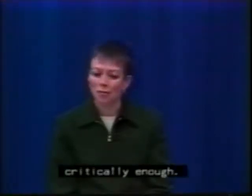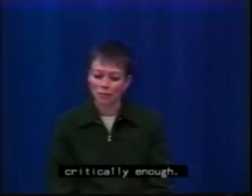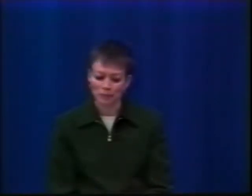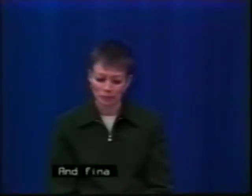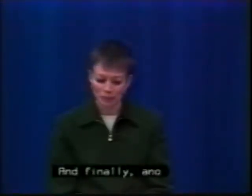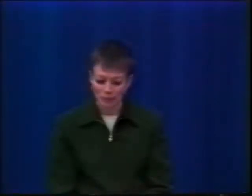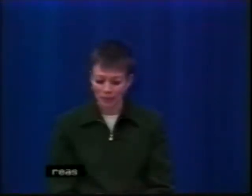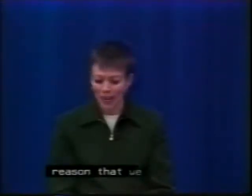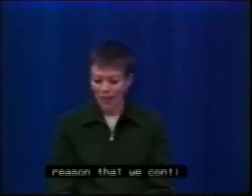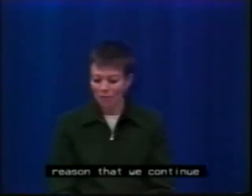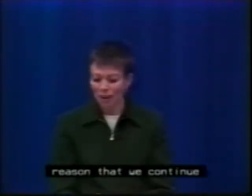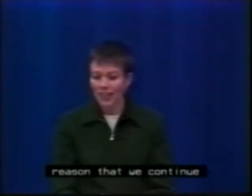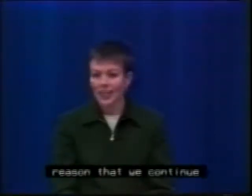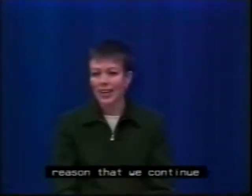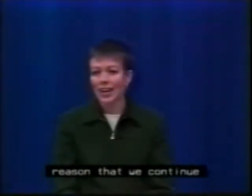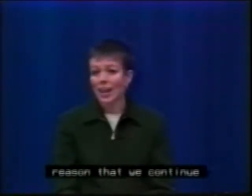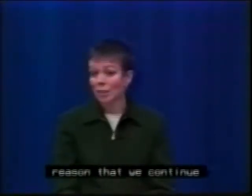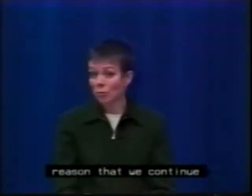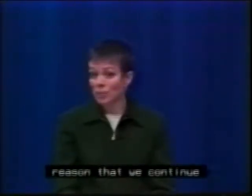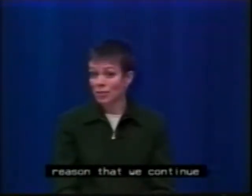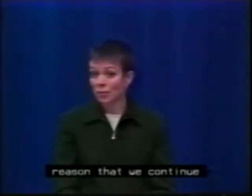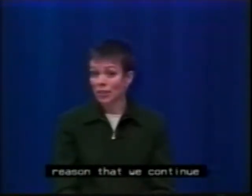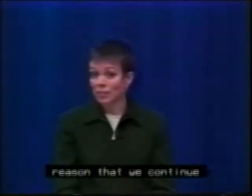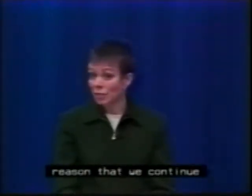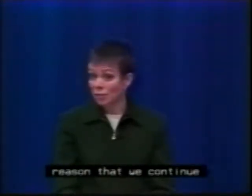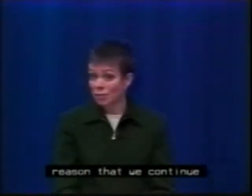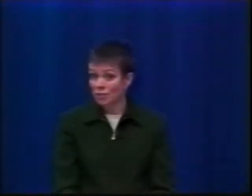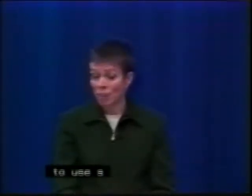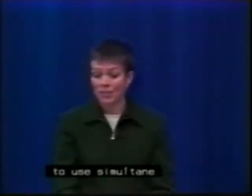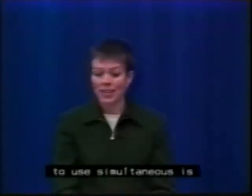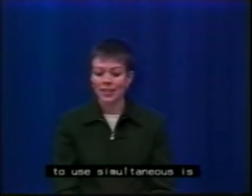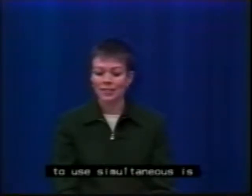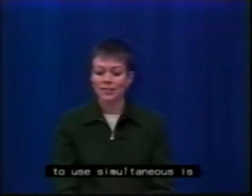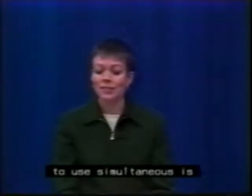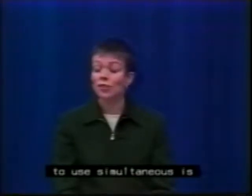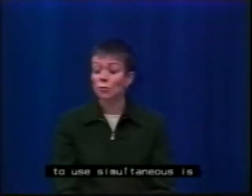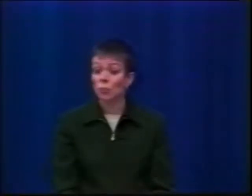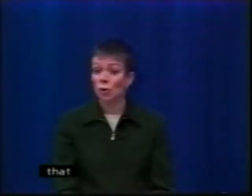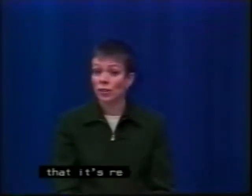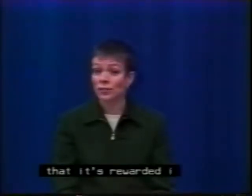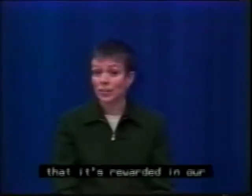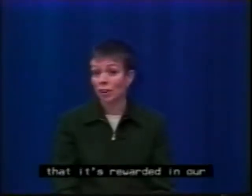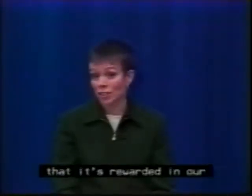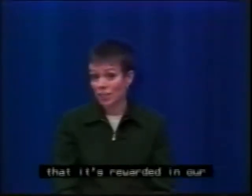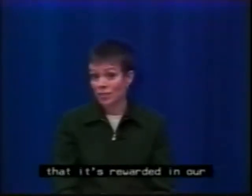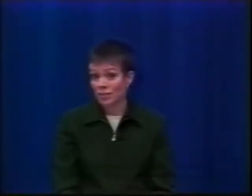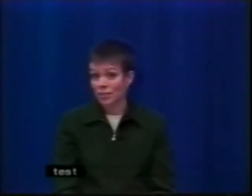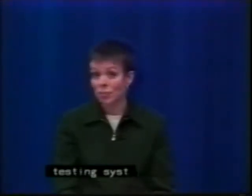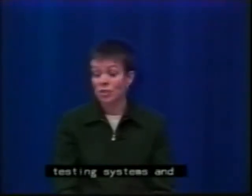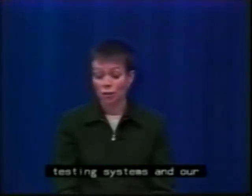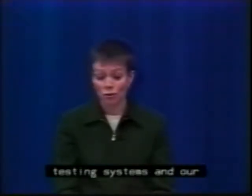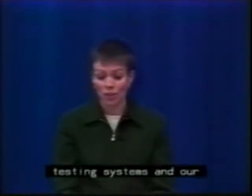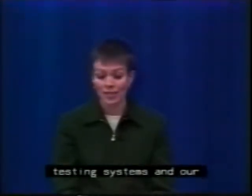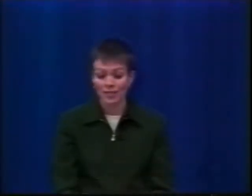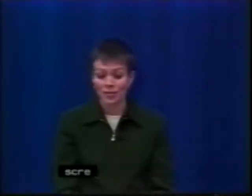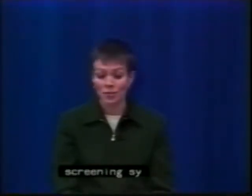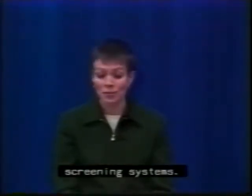enough. And finally, another reason that we continue to use simultaneous is that it's rewarded in our testing systems, in our screening systems.